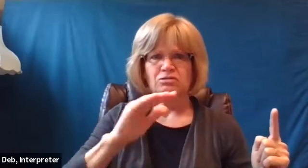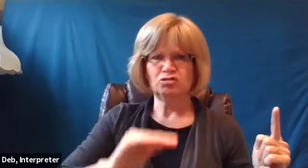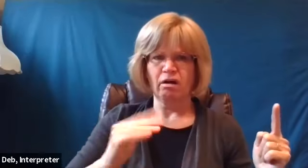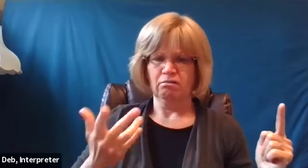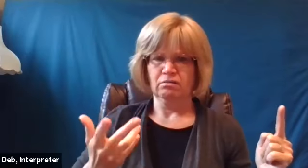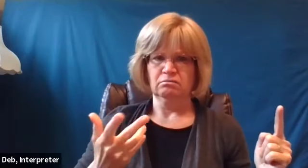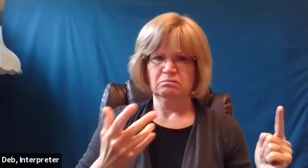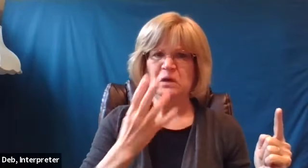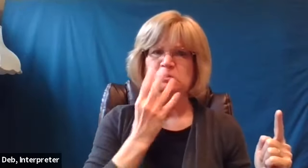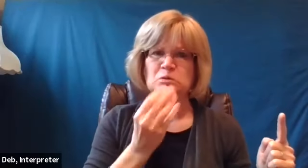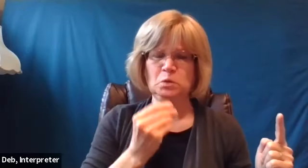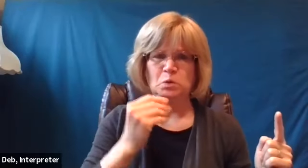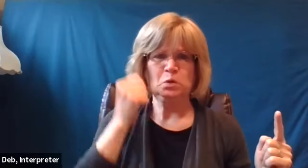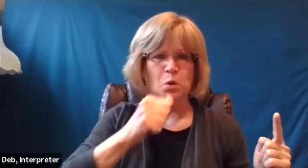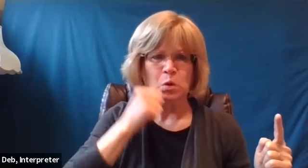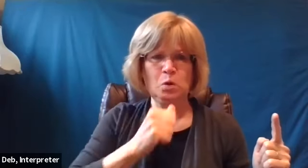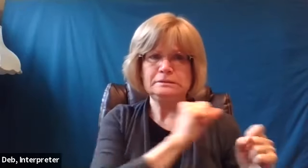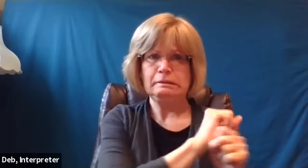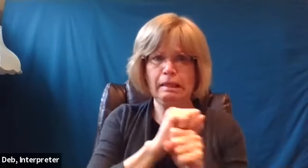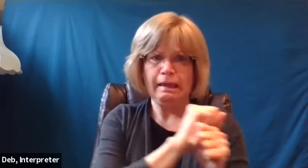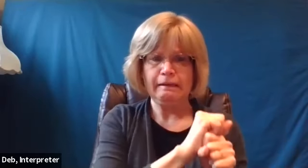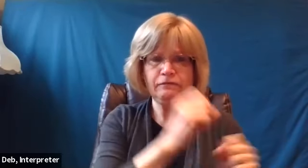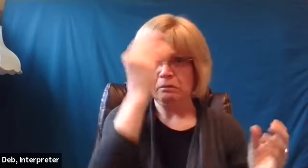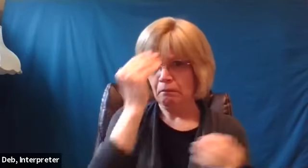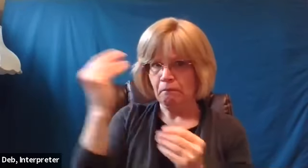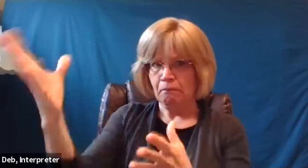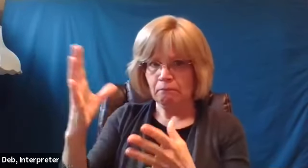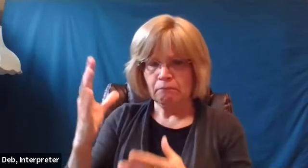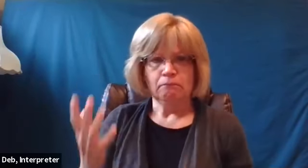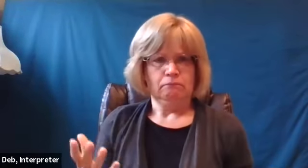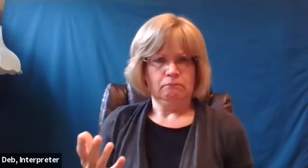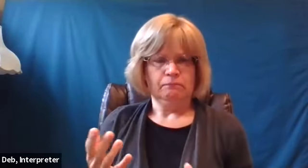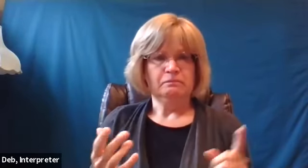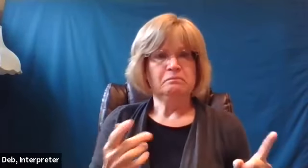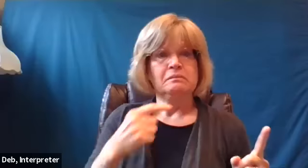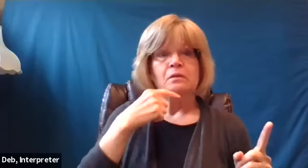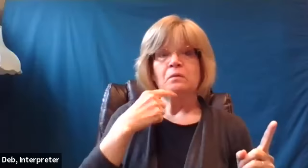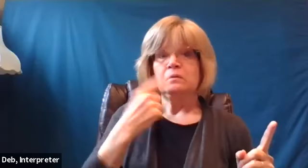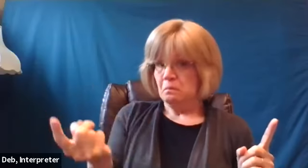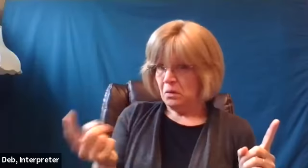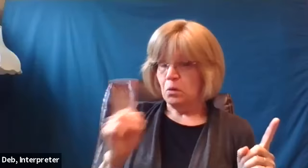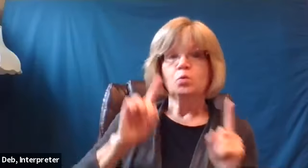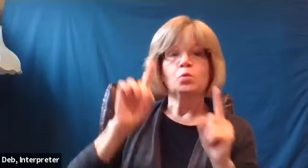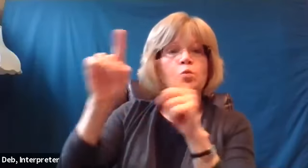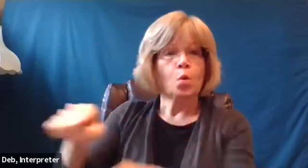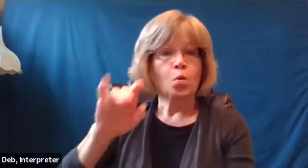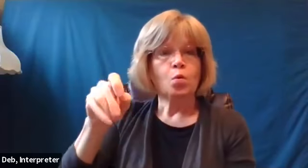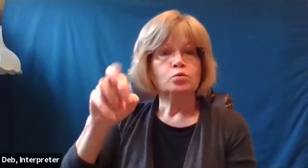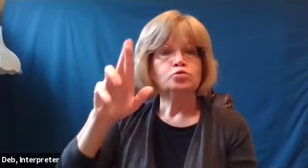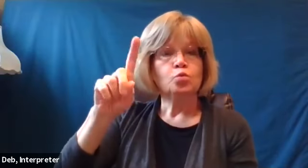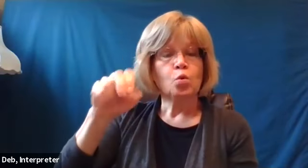a slave, a girl, who offers him the path to healing. She tells him to go and dip himself in the muddy creek, the Jordan